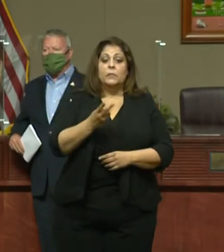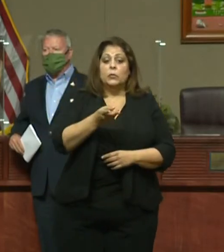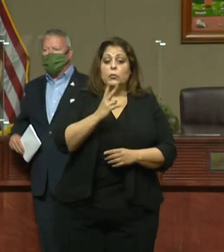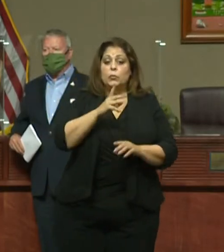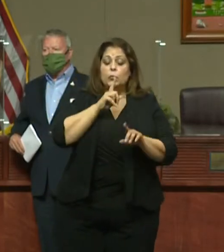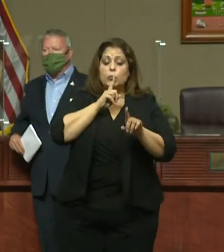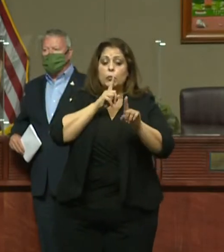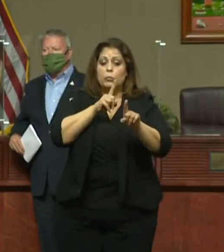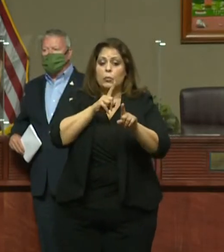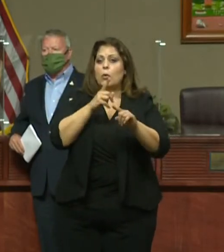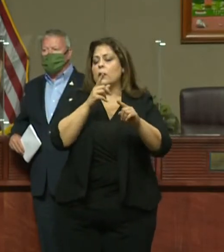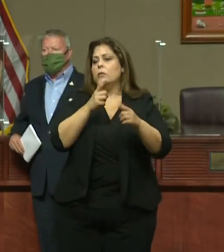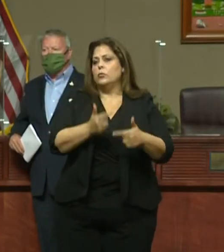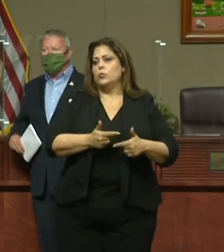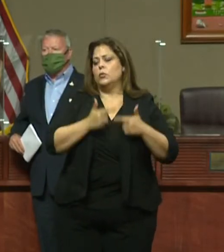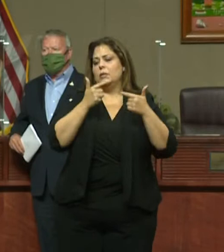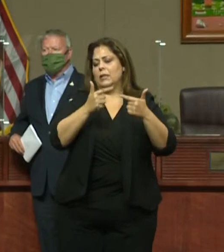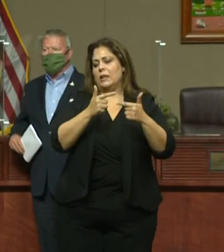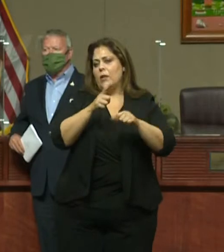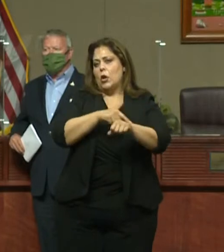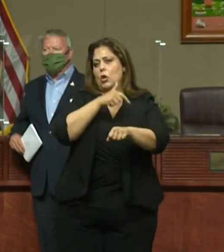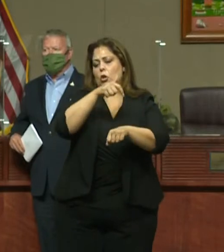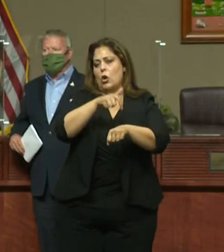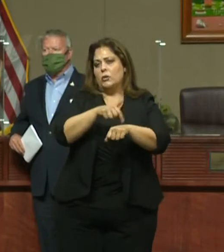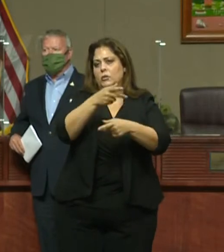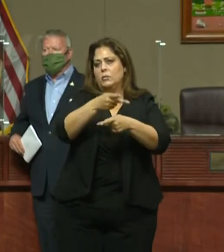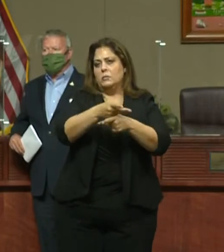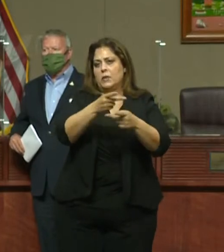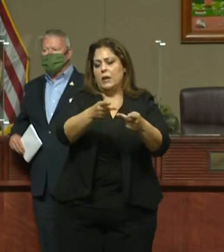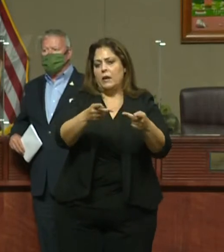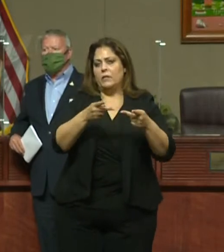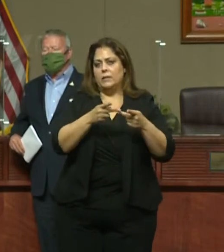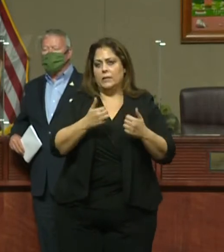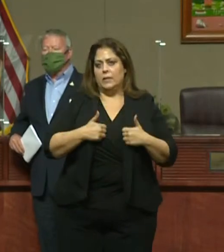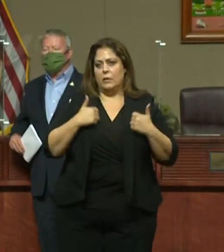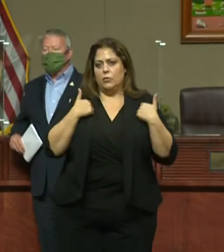with a long-term care facility address.